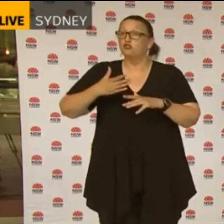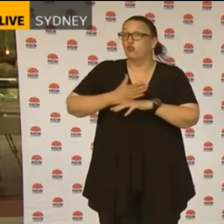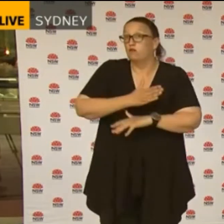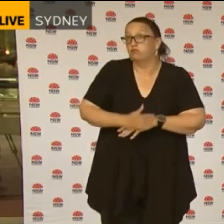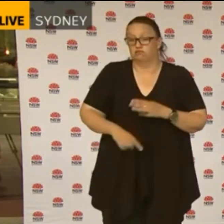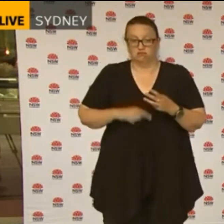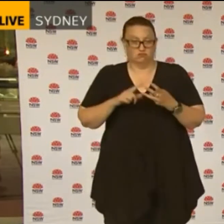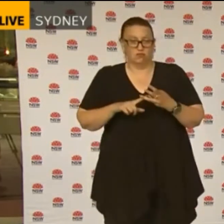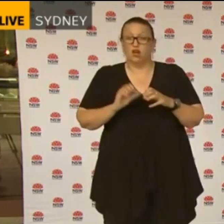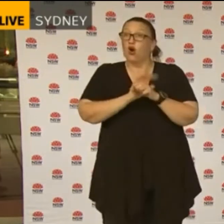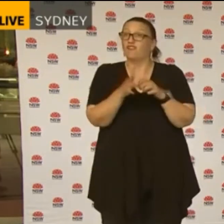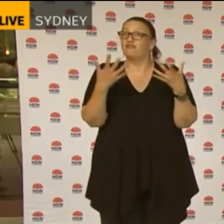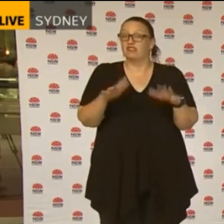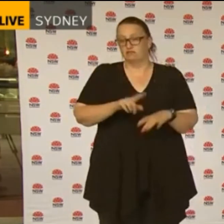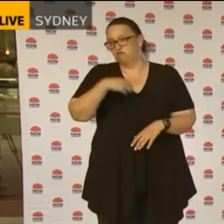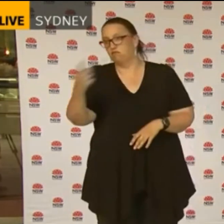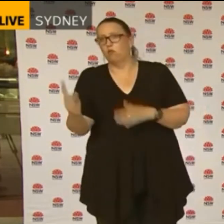and post-COVID.